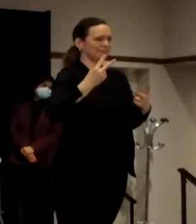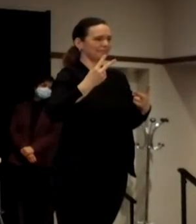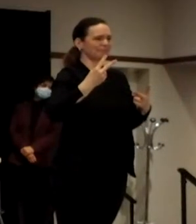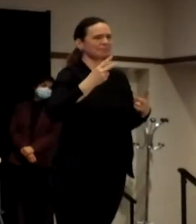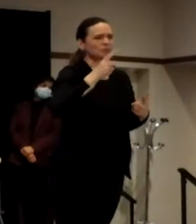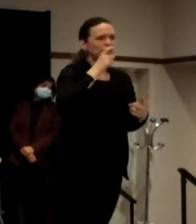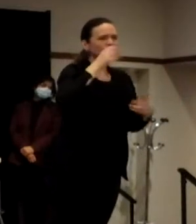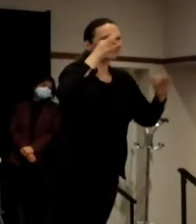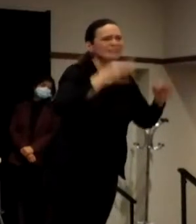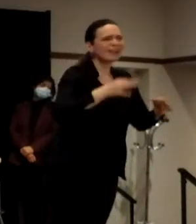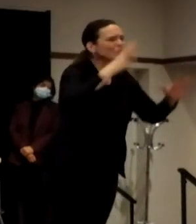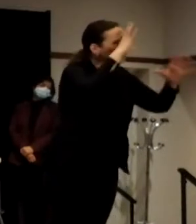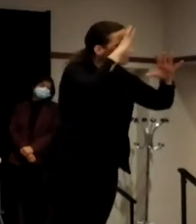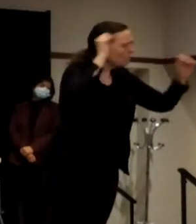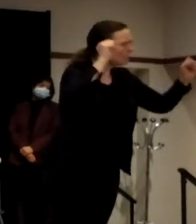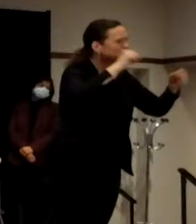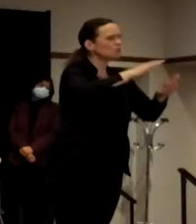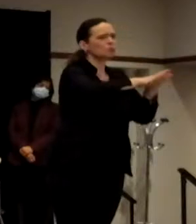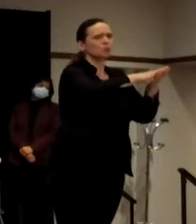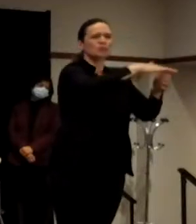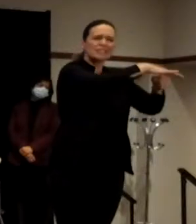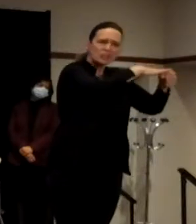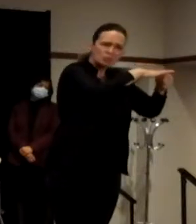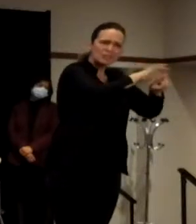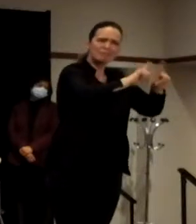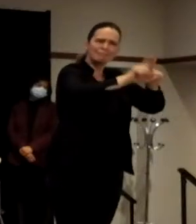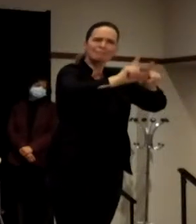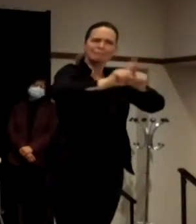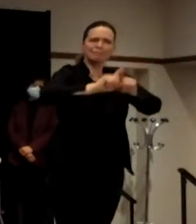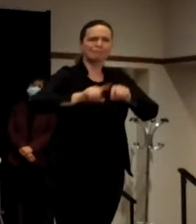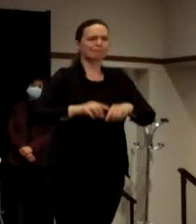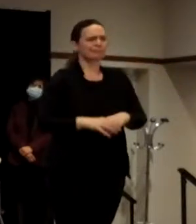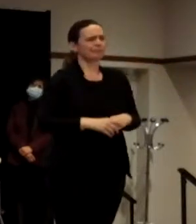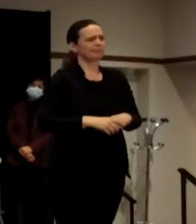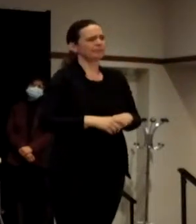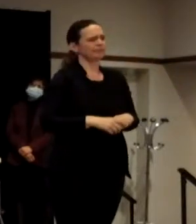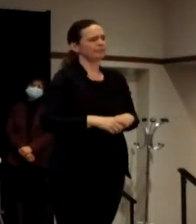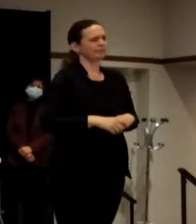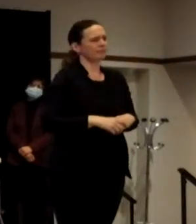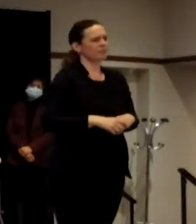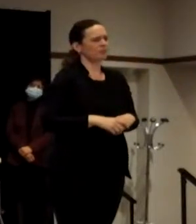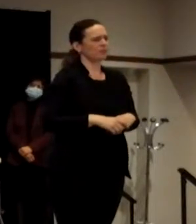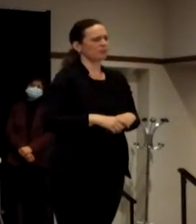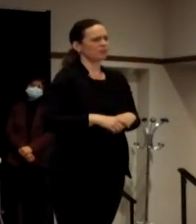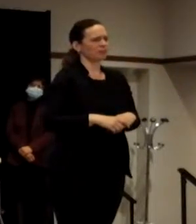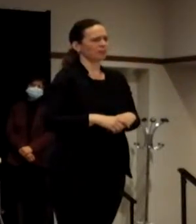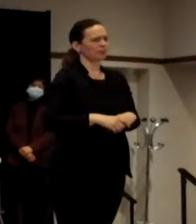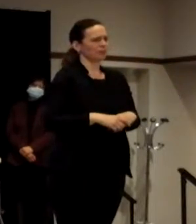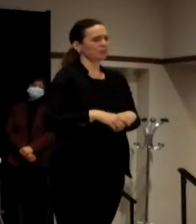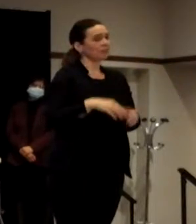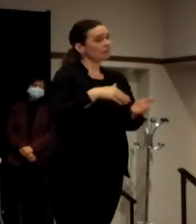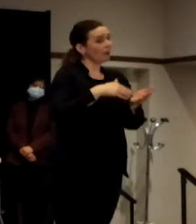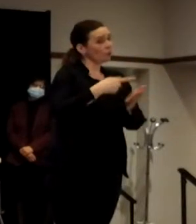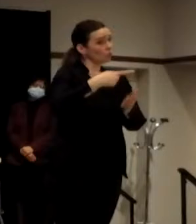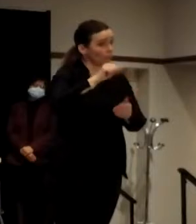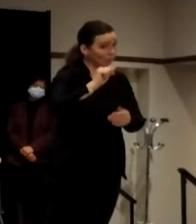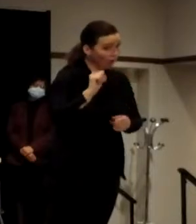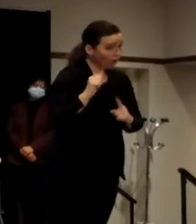or this isn't safe to have so many kids at school? Well, I think, again, Dr. Gupta would have that final call, but from